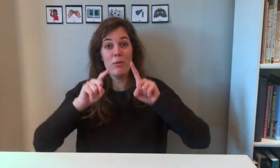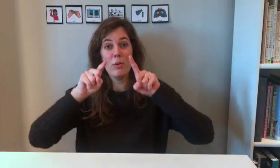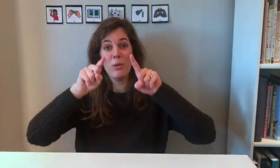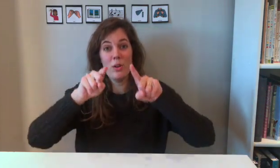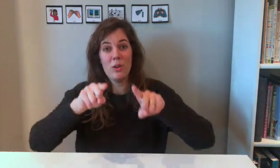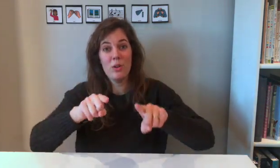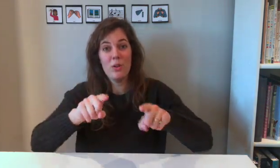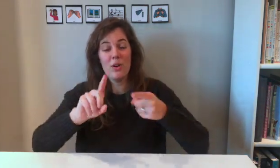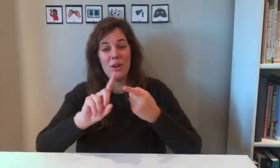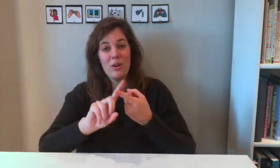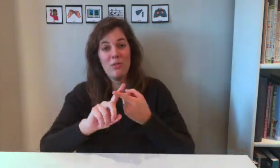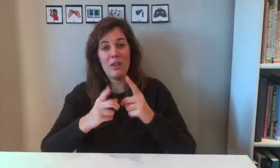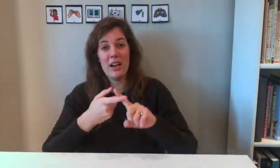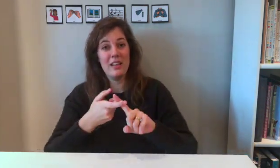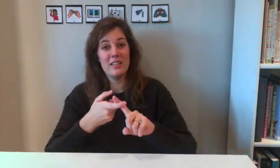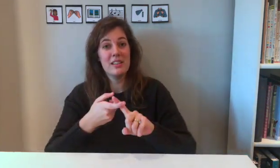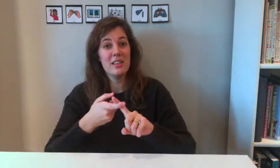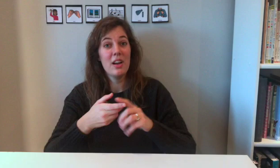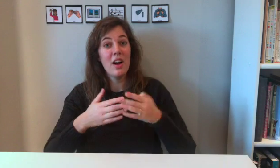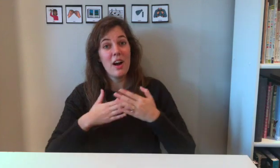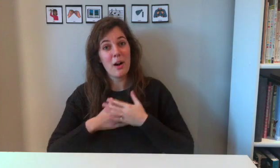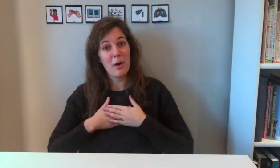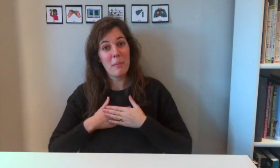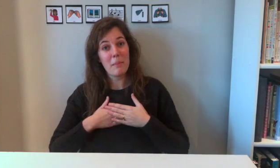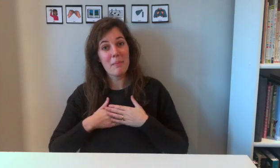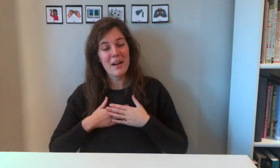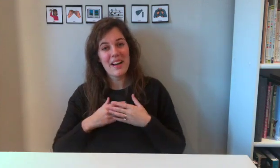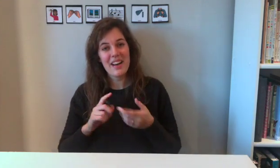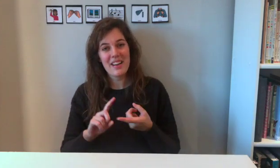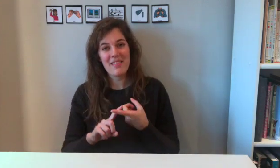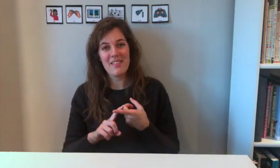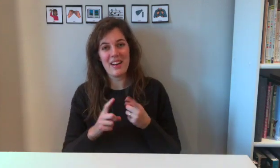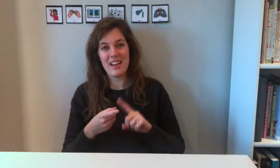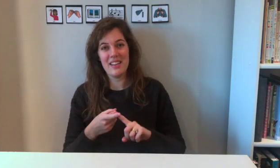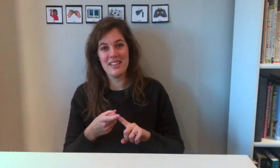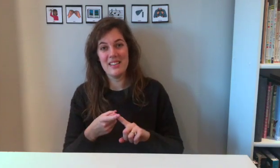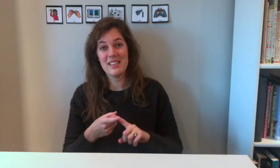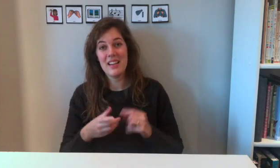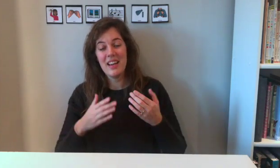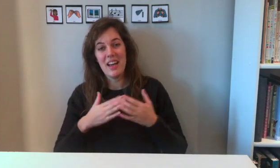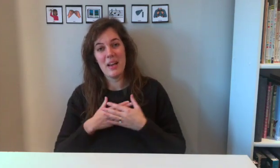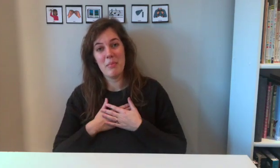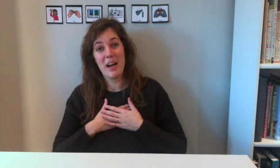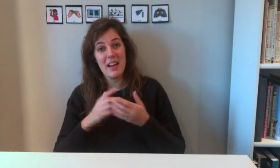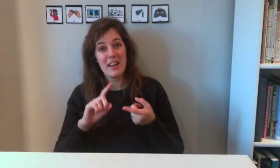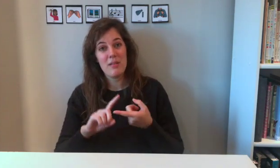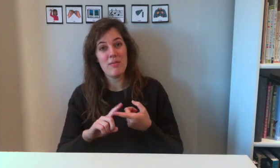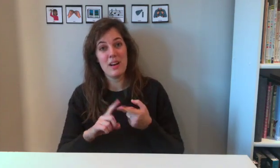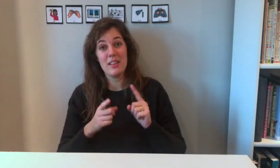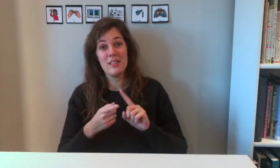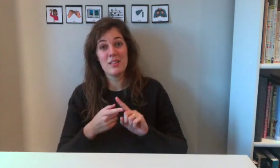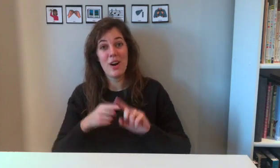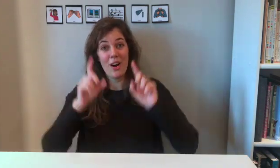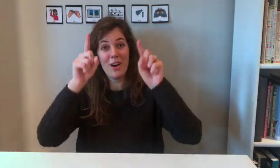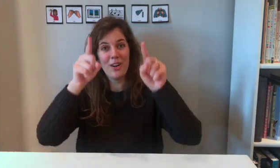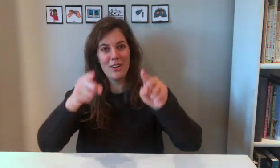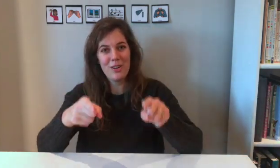For your friends are my friends, and my friends are